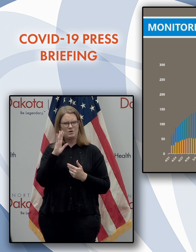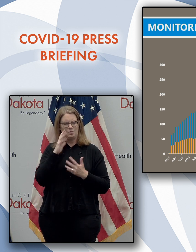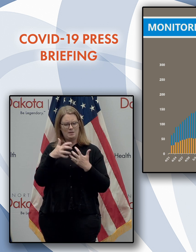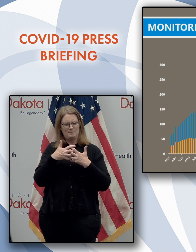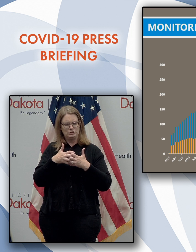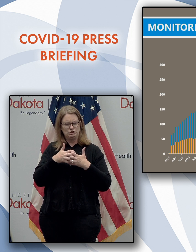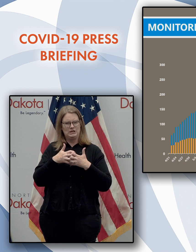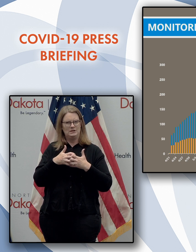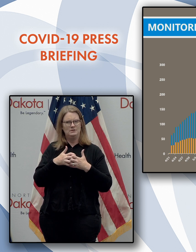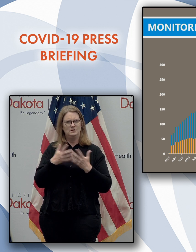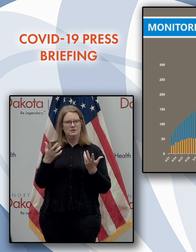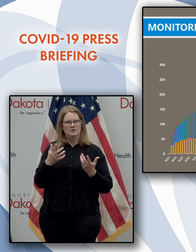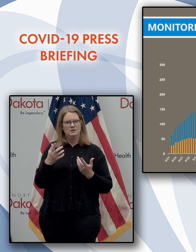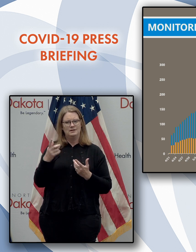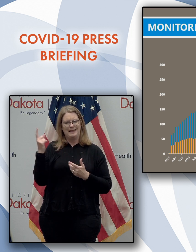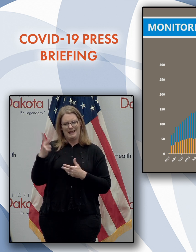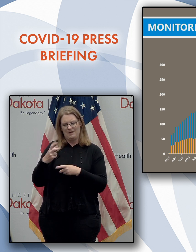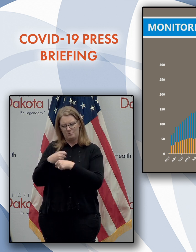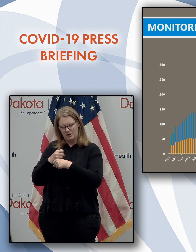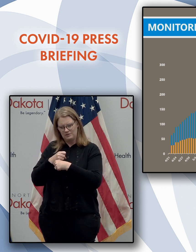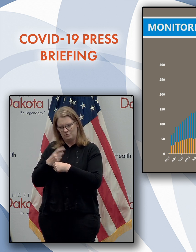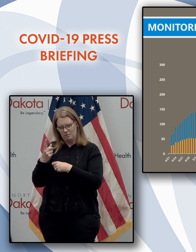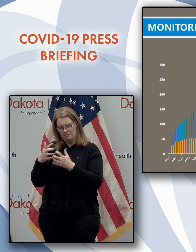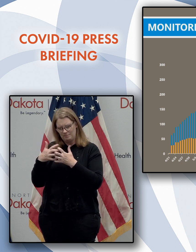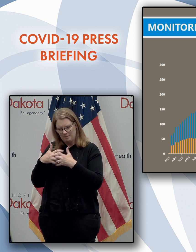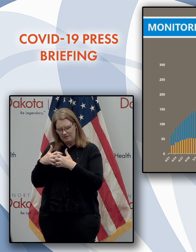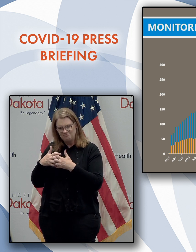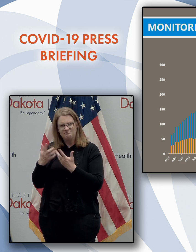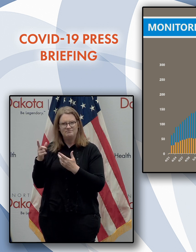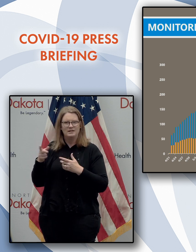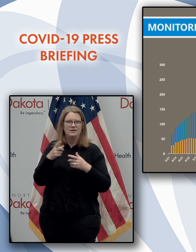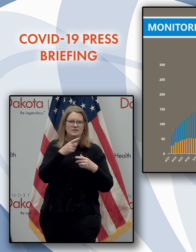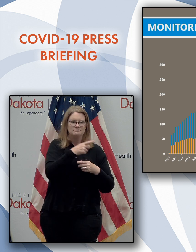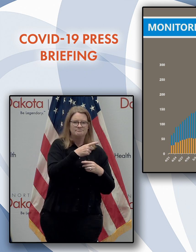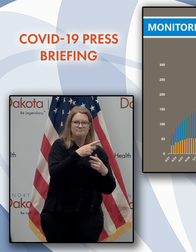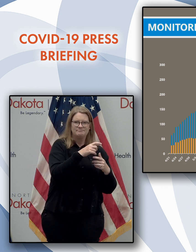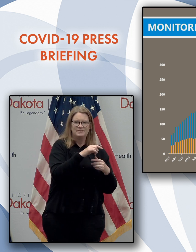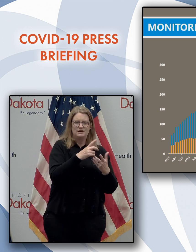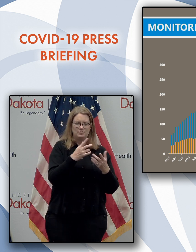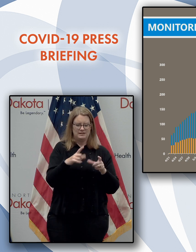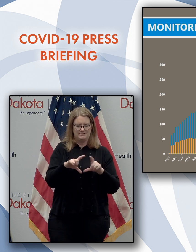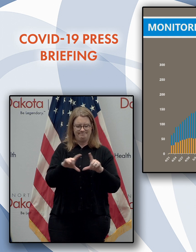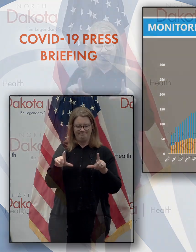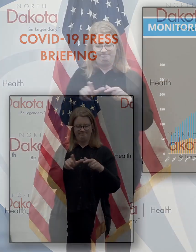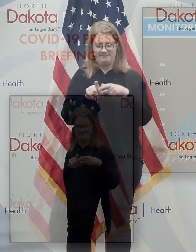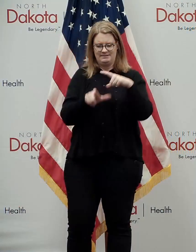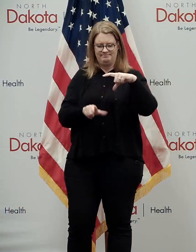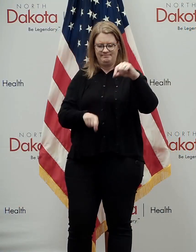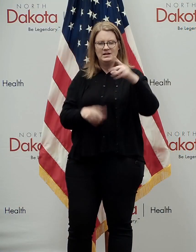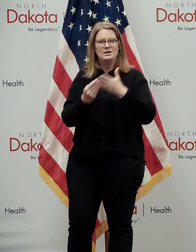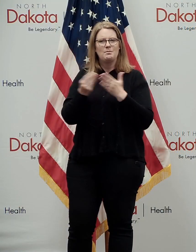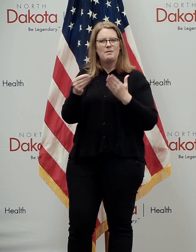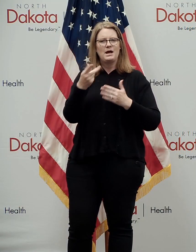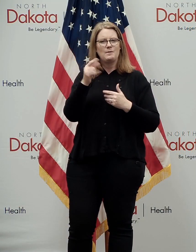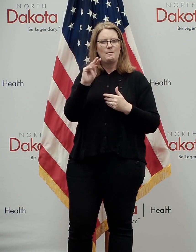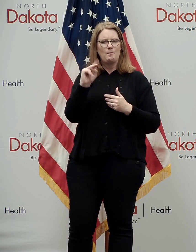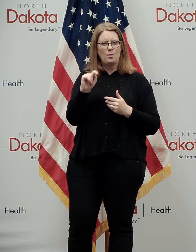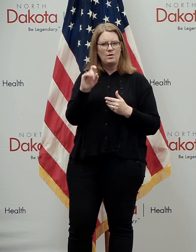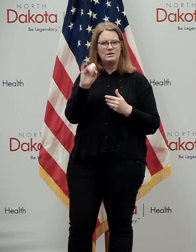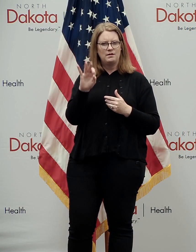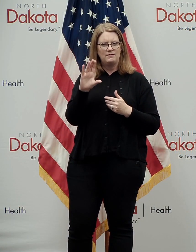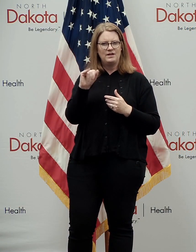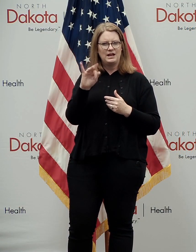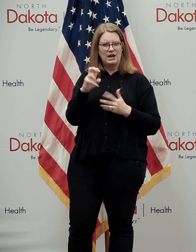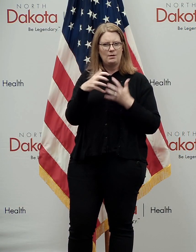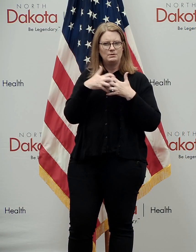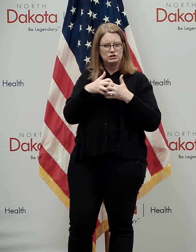one manufacturer, half of the production from the other. The federal are doing that under their authorities. So they're buying the point-of-care machines,